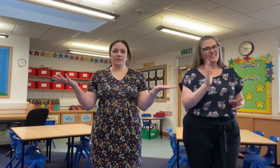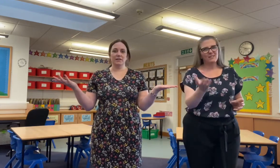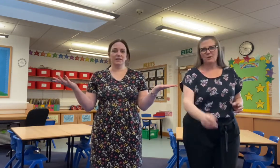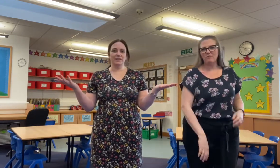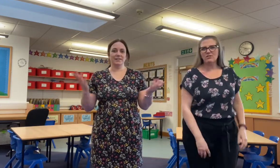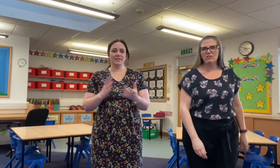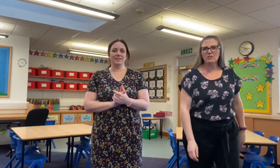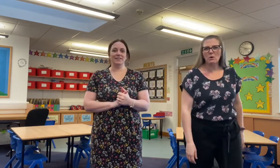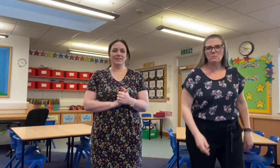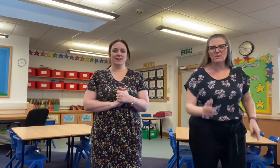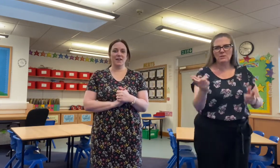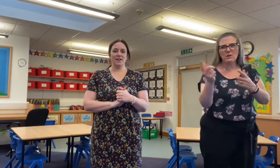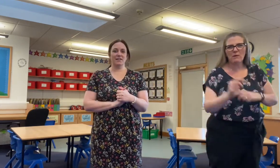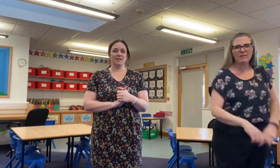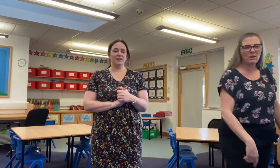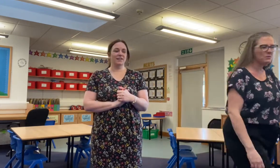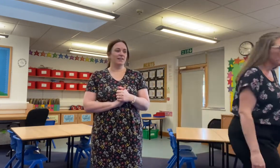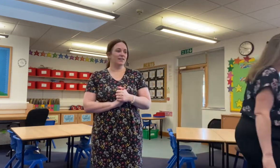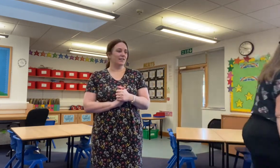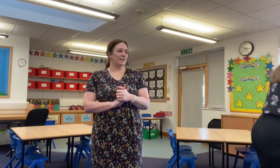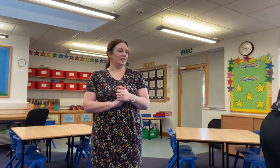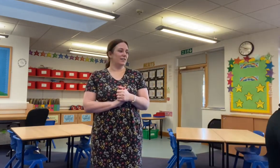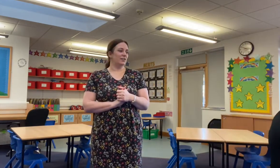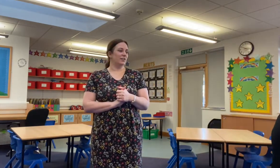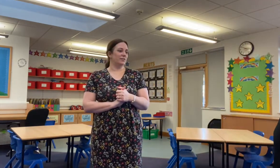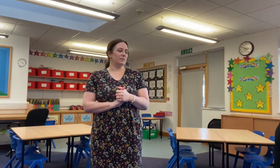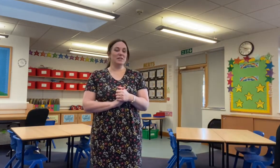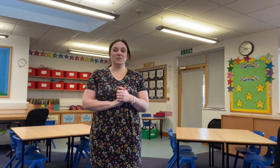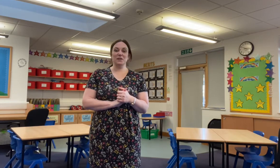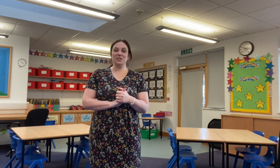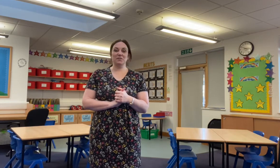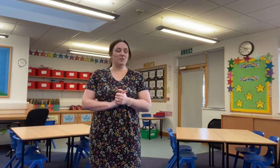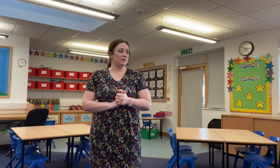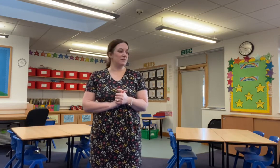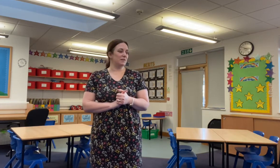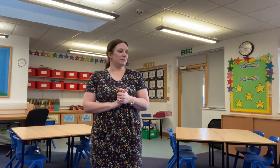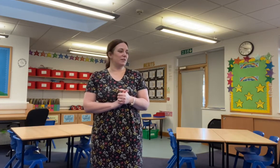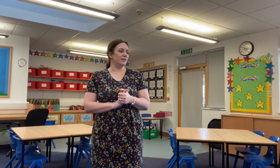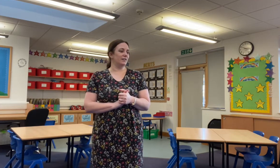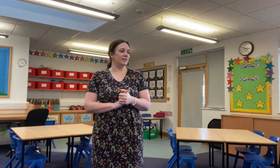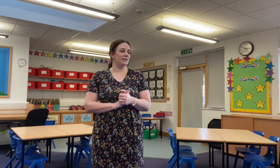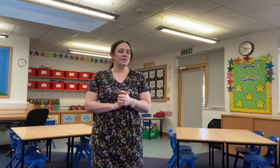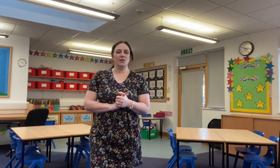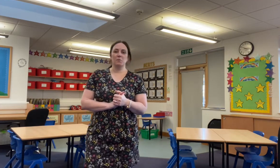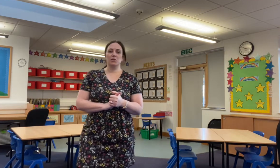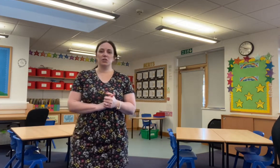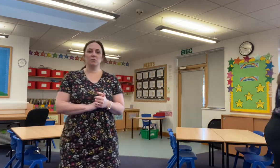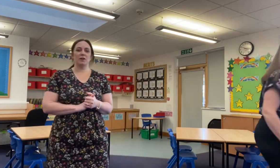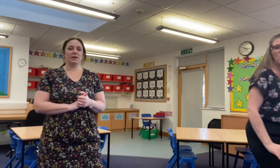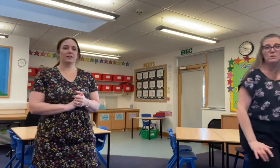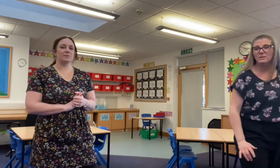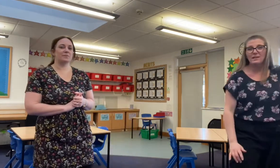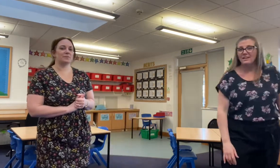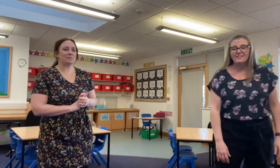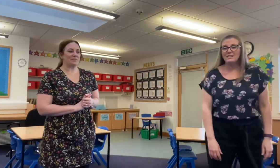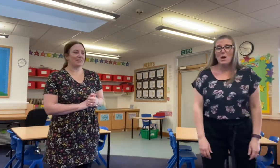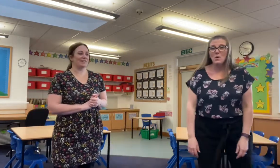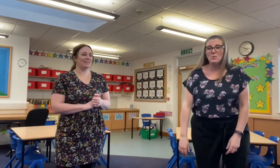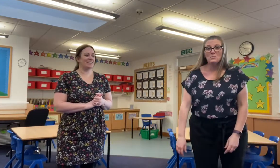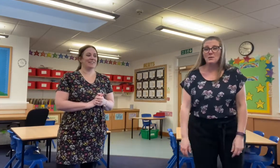for it, Treetops. Yeah. You know how it goes. You know. We don't know what we're doing. No. But... No. You know. Don't work